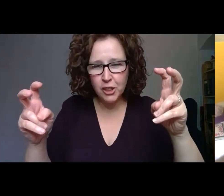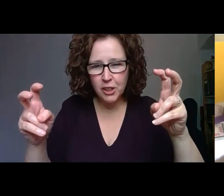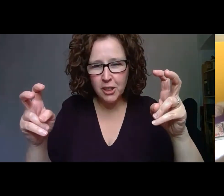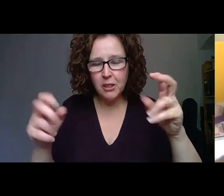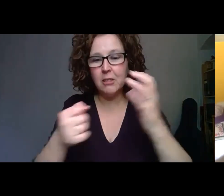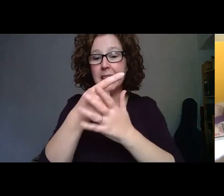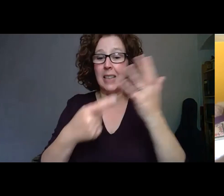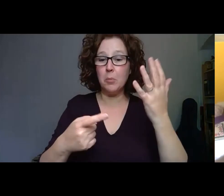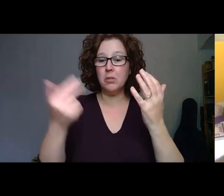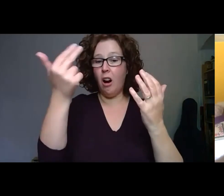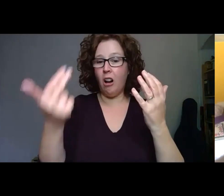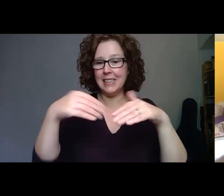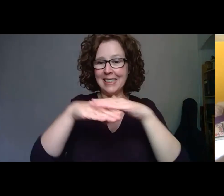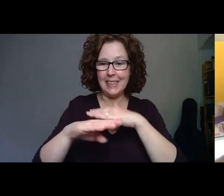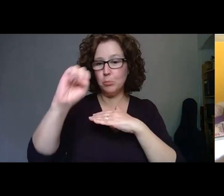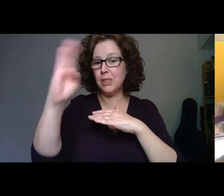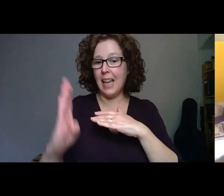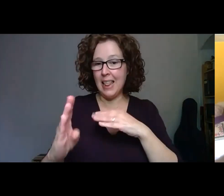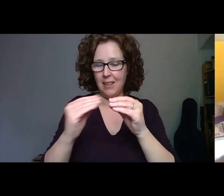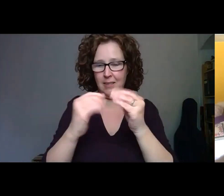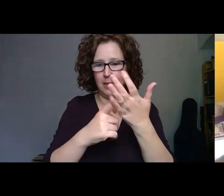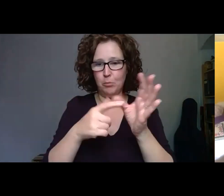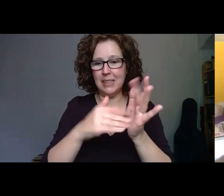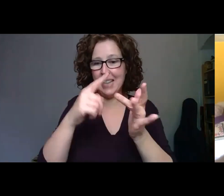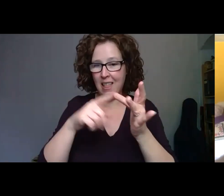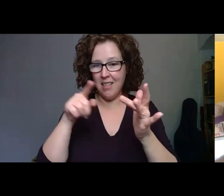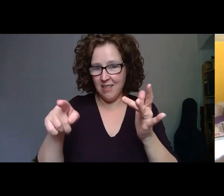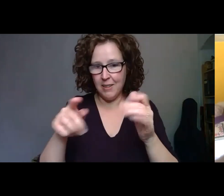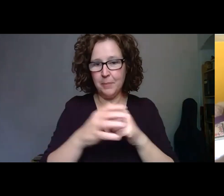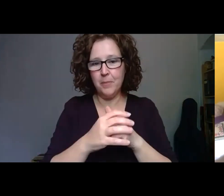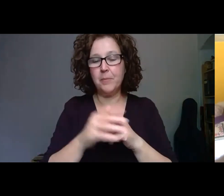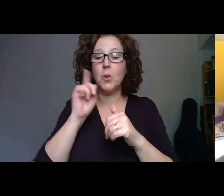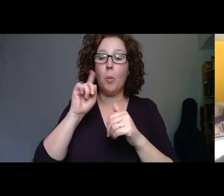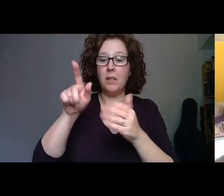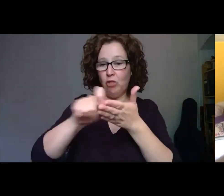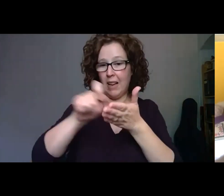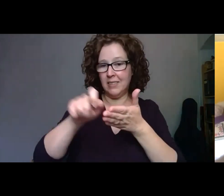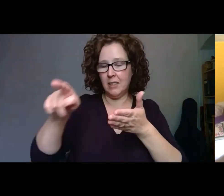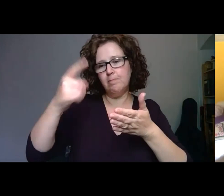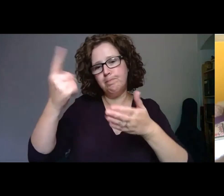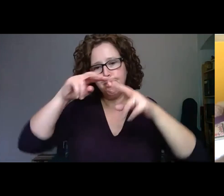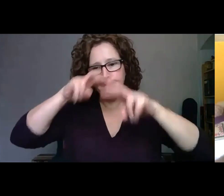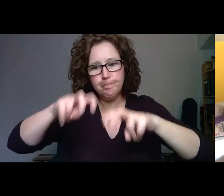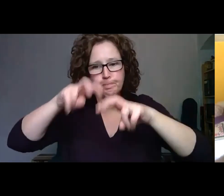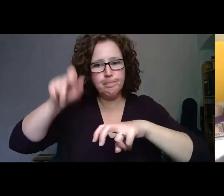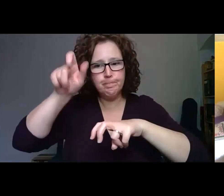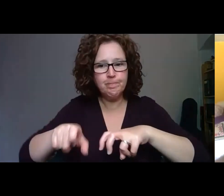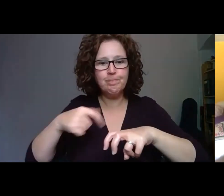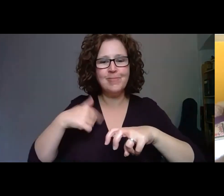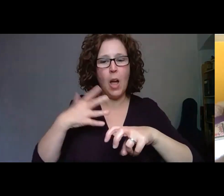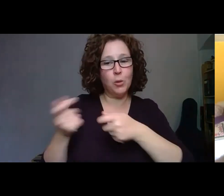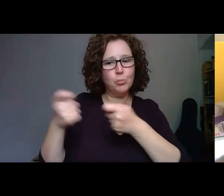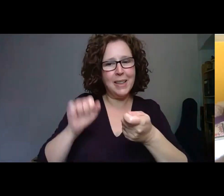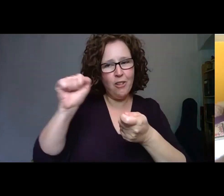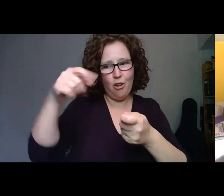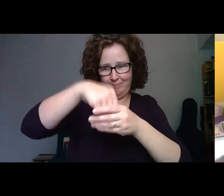Disabled Artists in Brazil by Nicole Somera. She's a researcher I wanted to bring to this conversation,